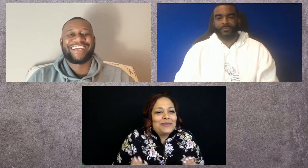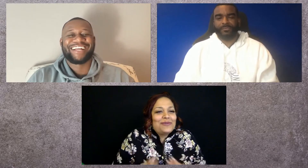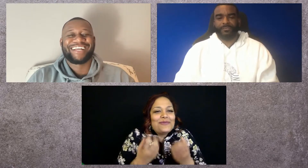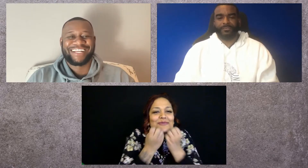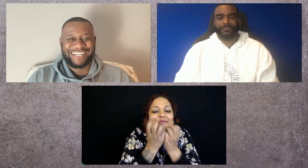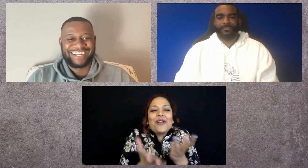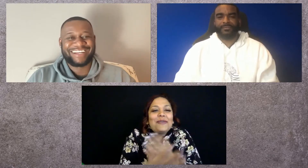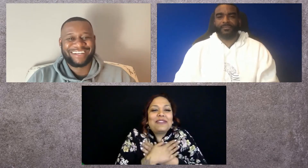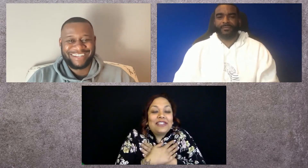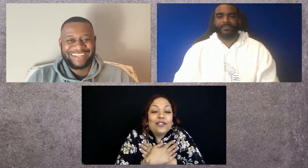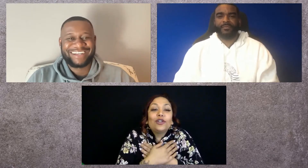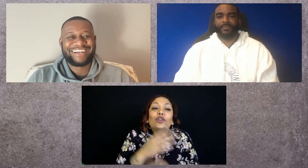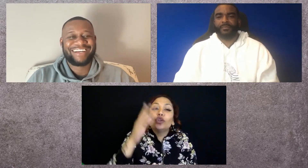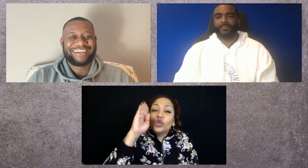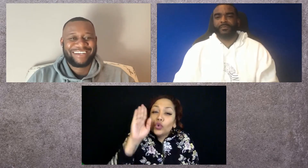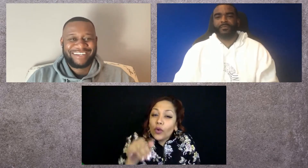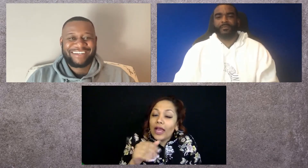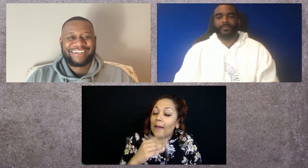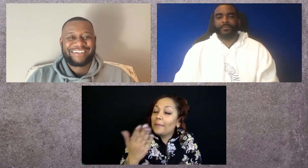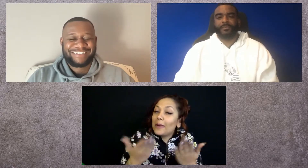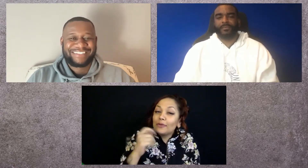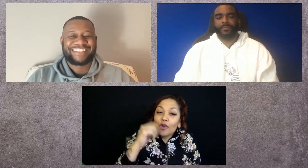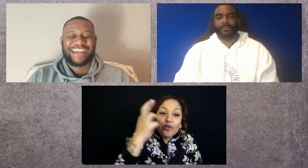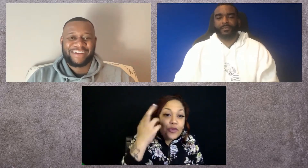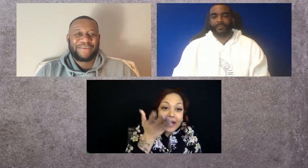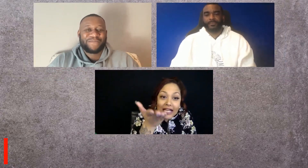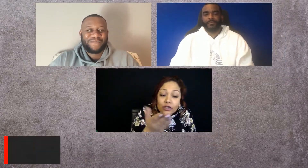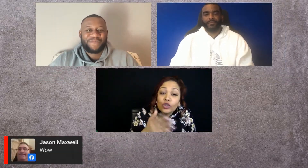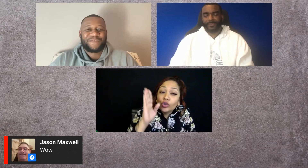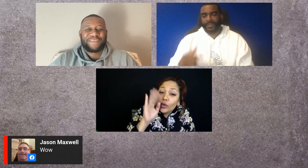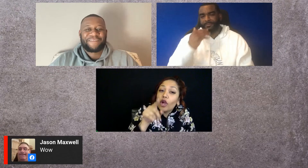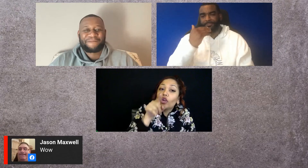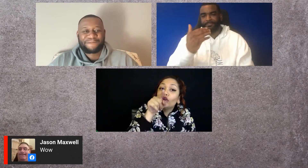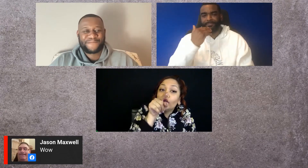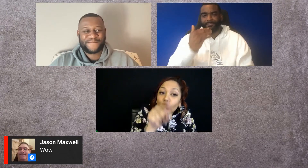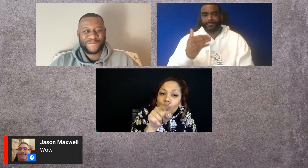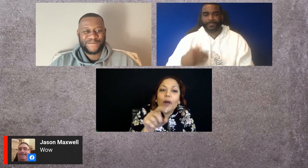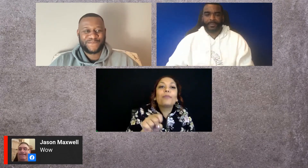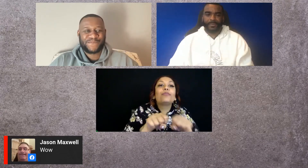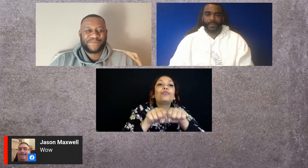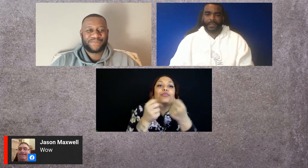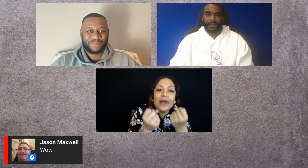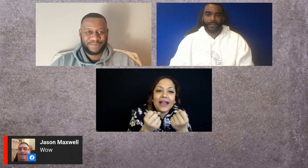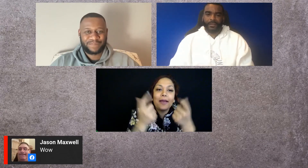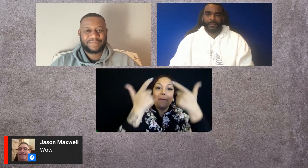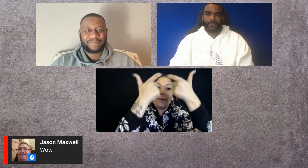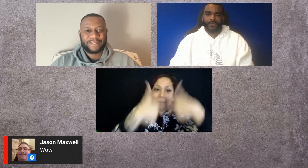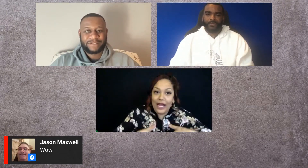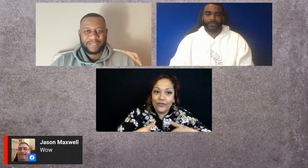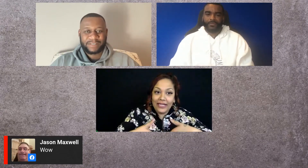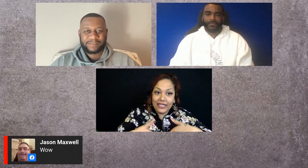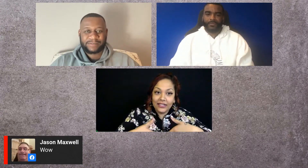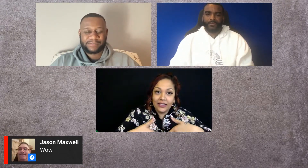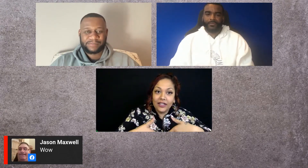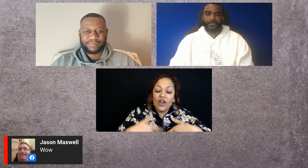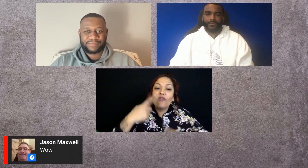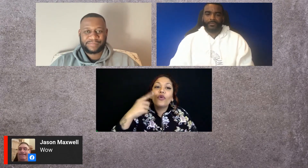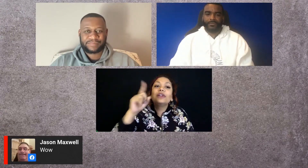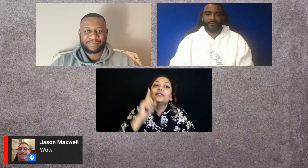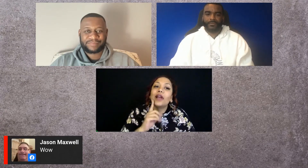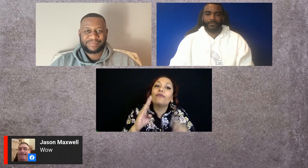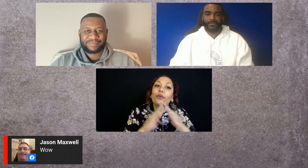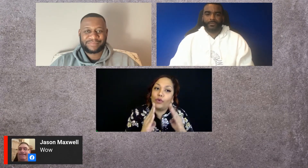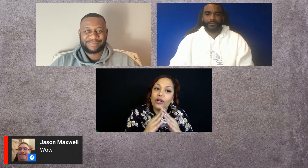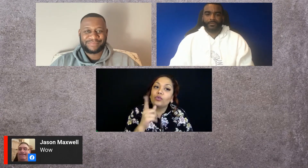Oh, you just touched my heart. It's so inspiring. Thank you. And maybe you don't realize this, but you're